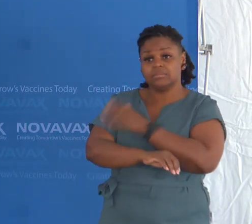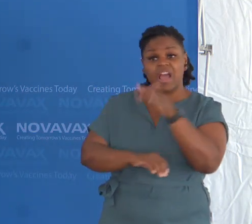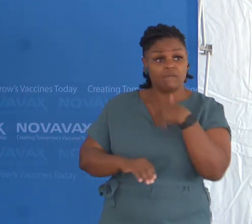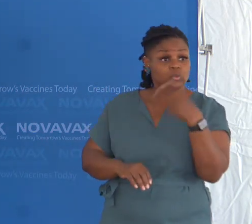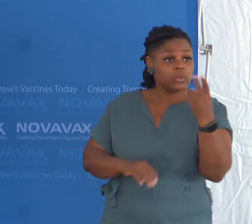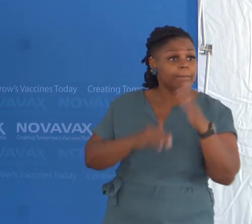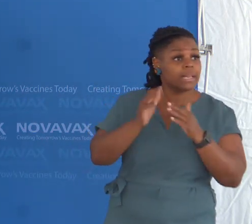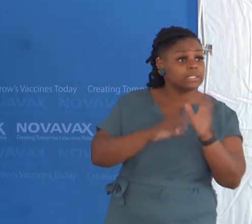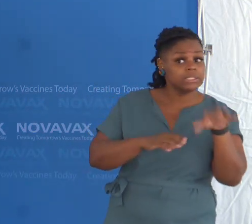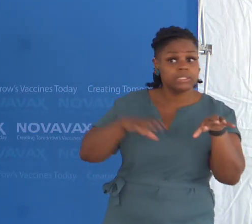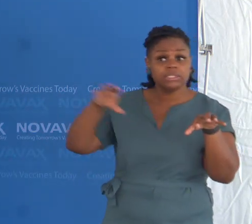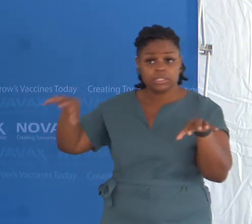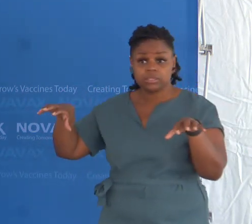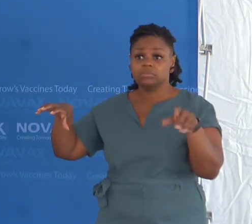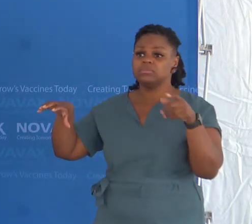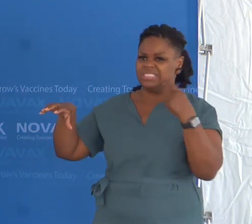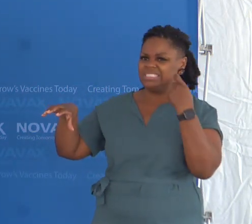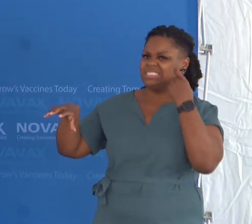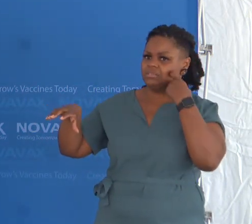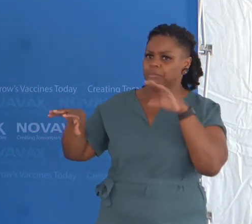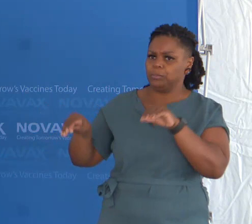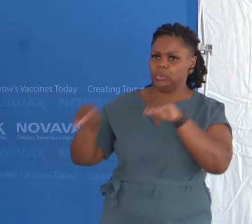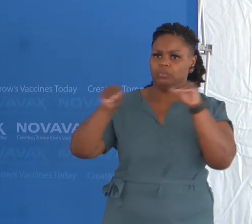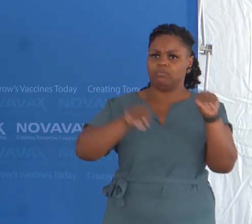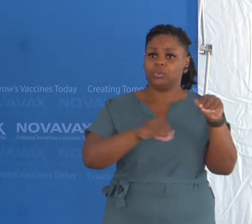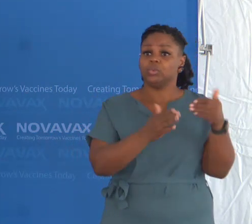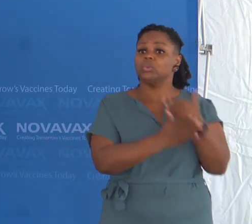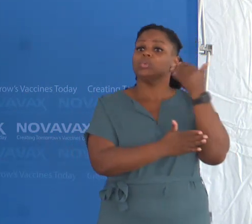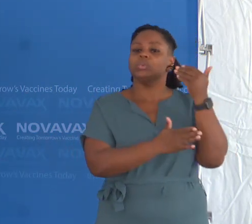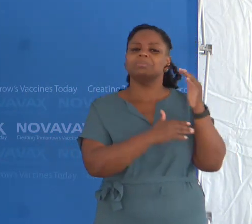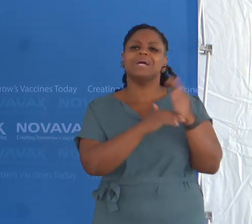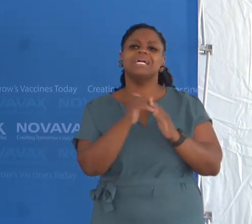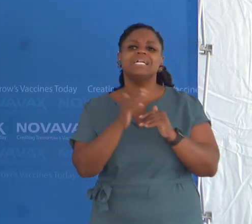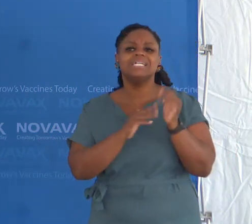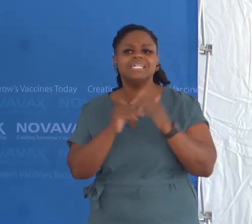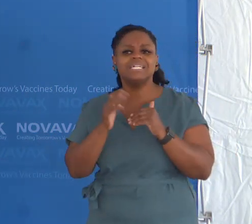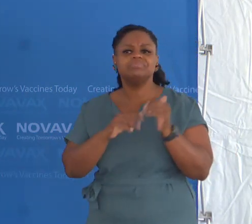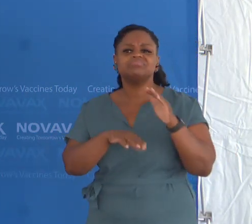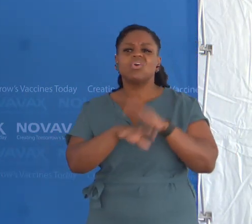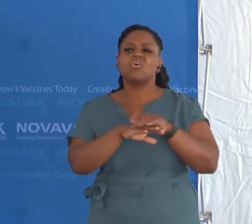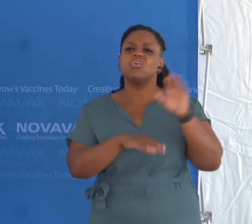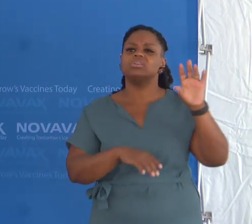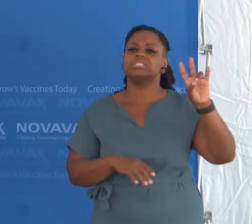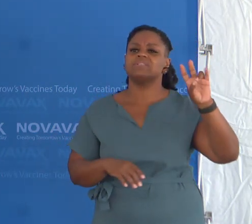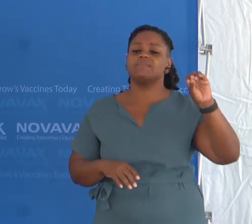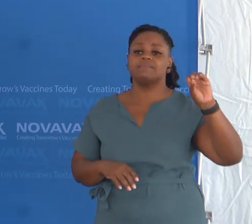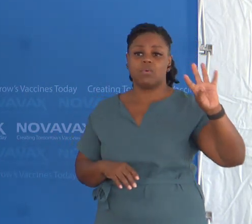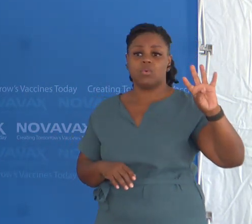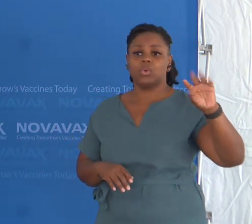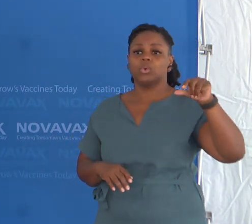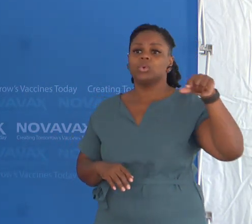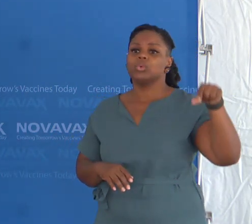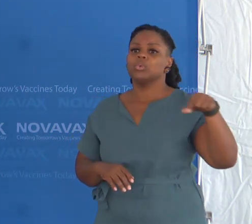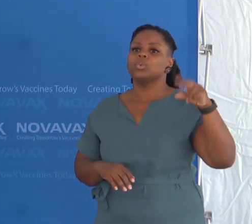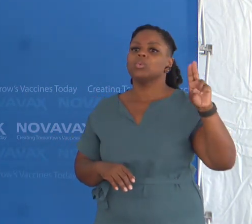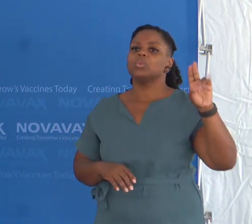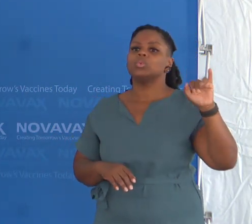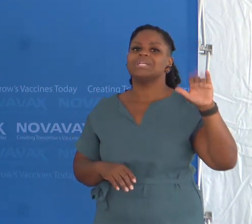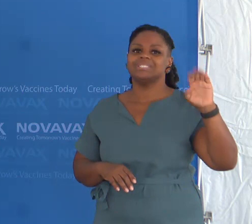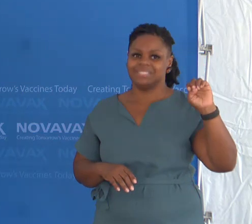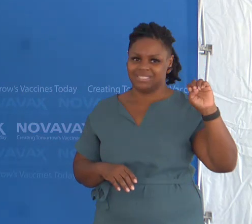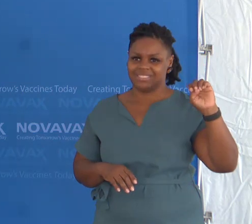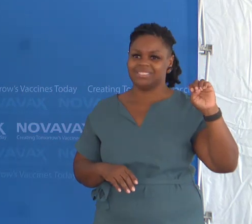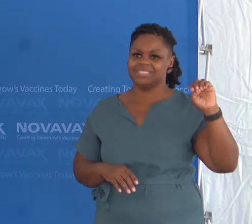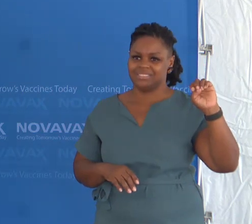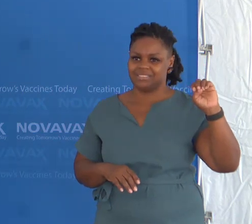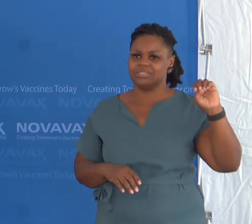just moved into a building on 704 Quince Orchard. We're negotiating leases for another 200,000 square feet